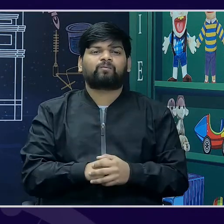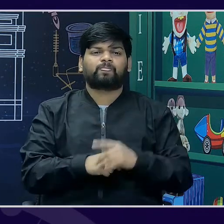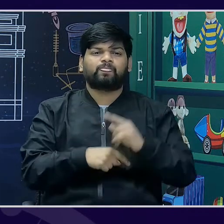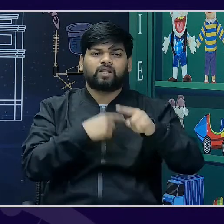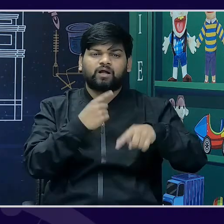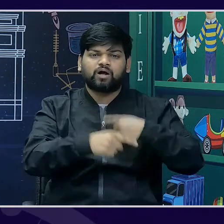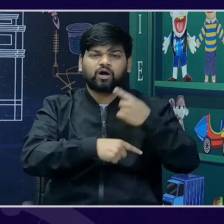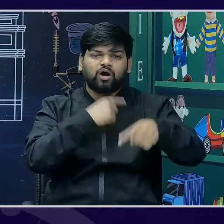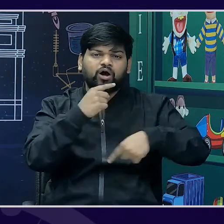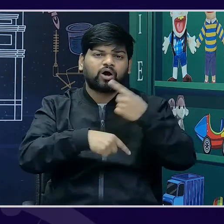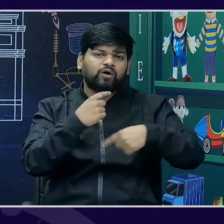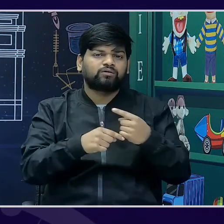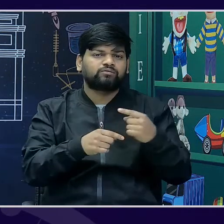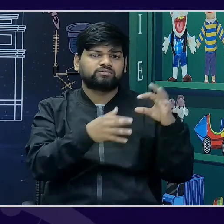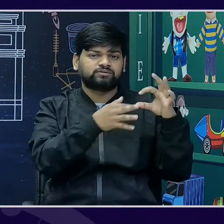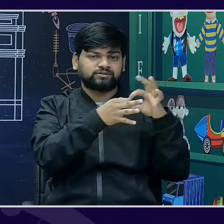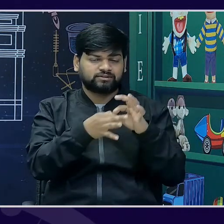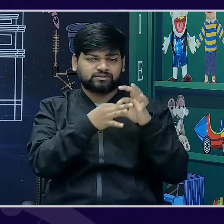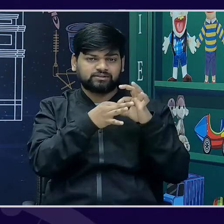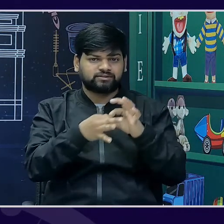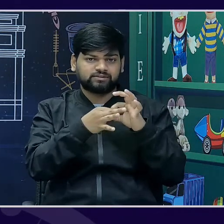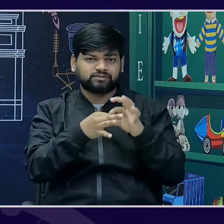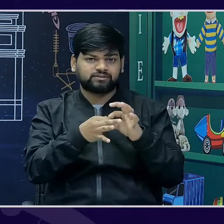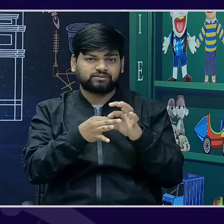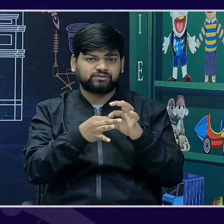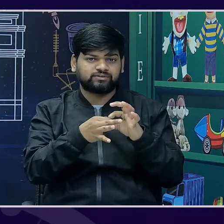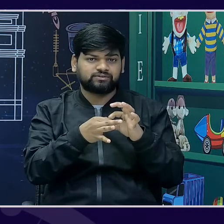interactive session. But stay connected and stay